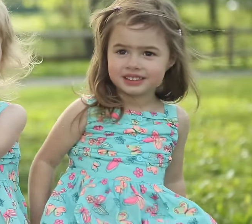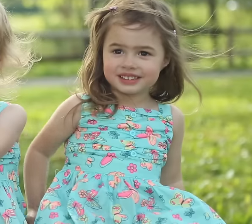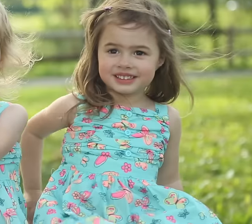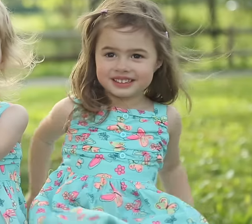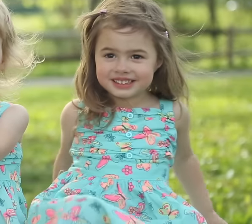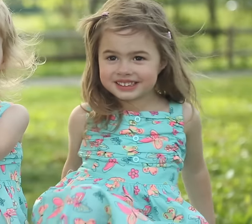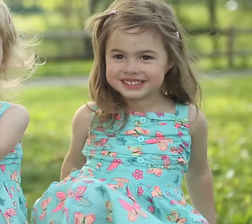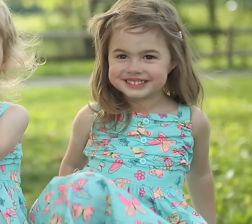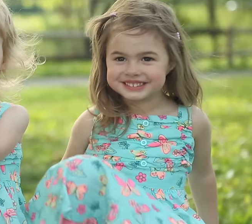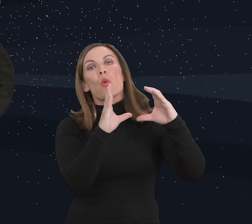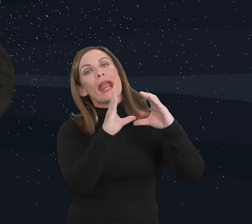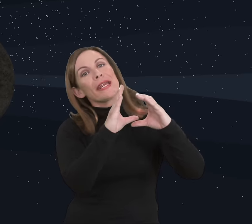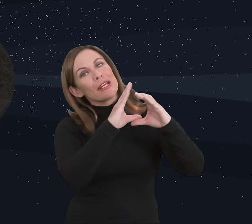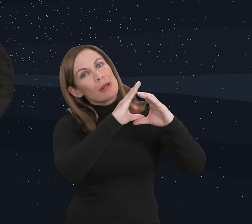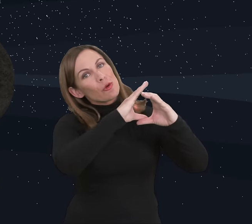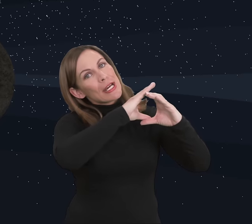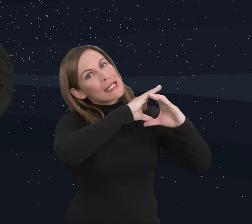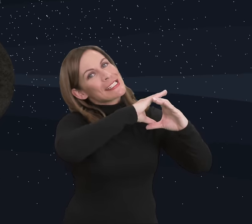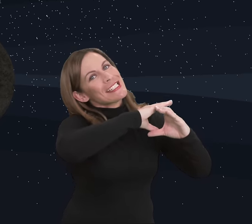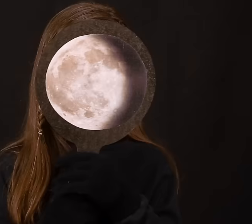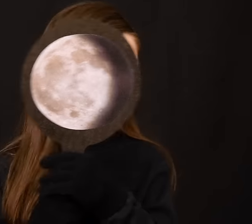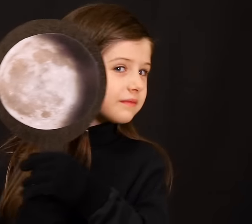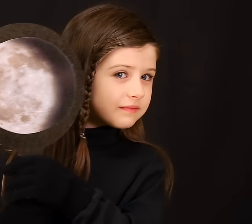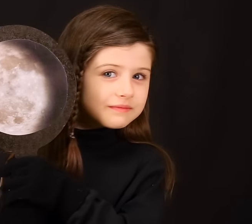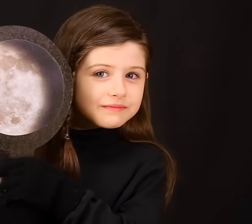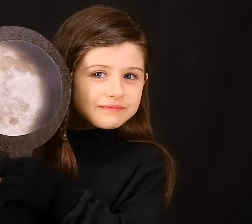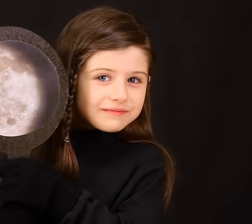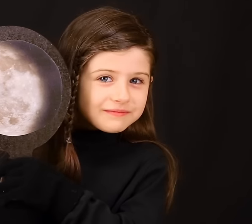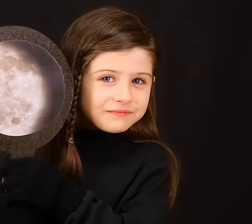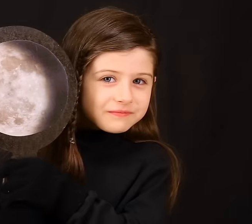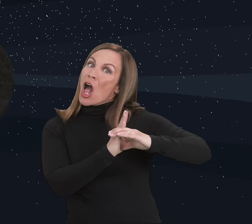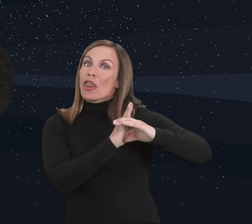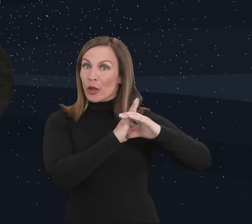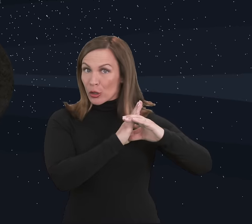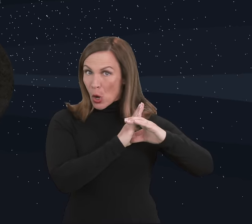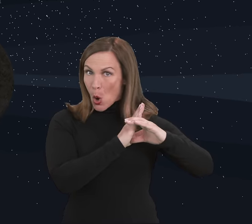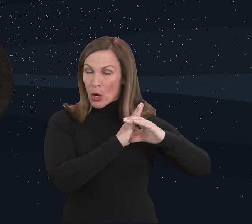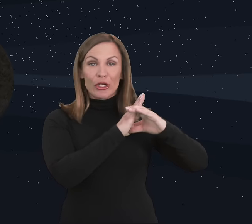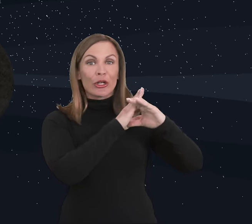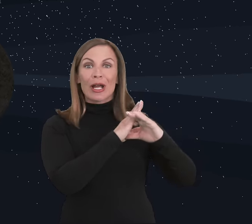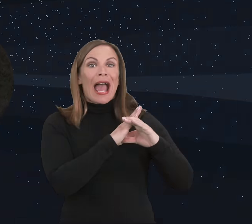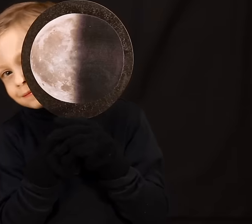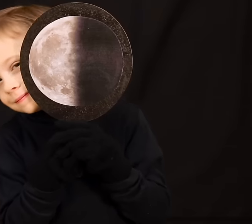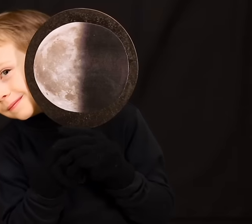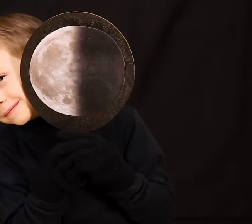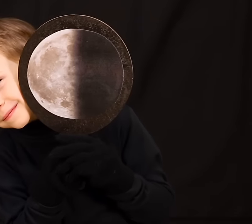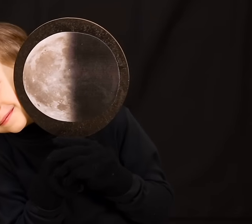big and round, waning brings it down. Third quarter, half moon,